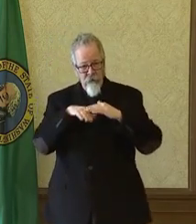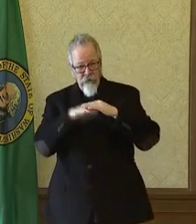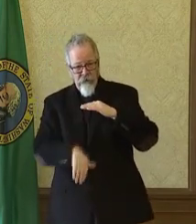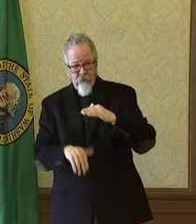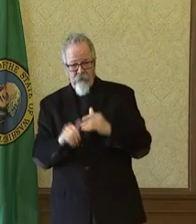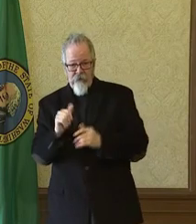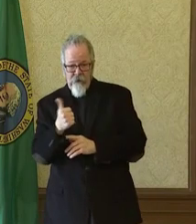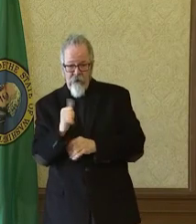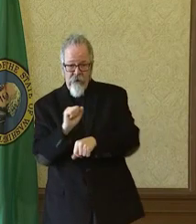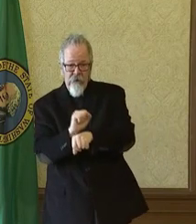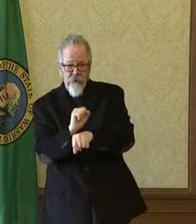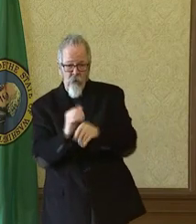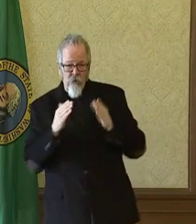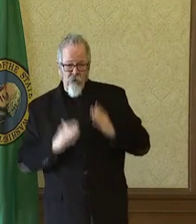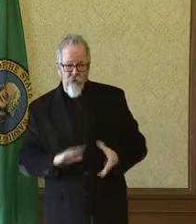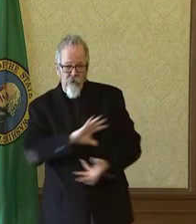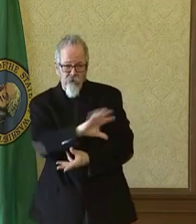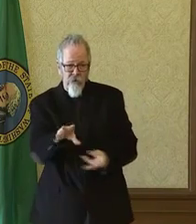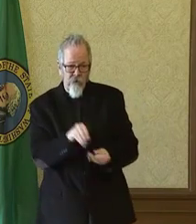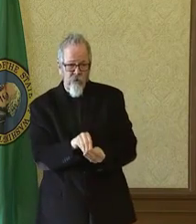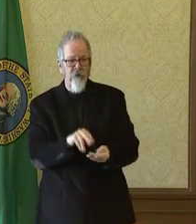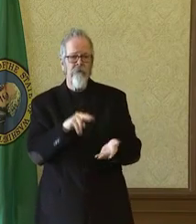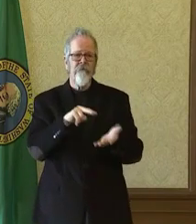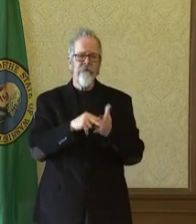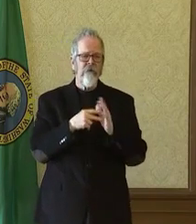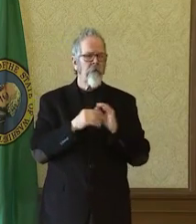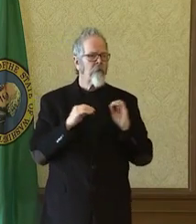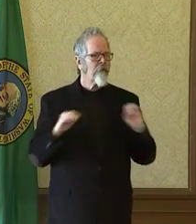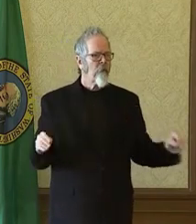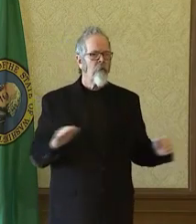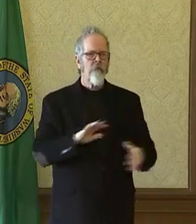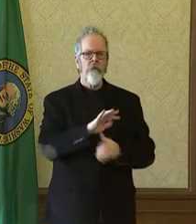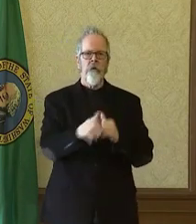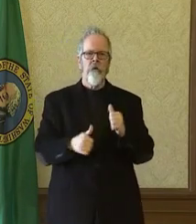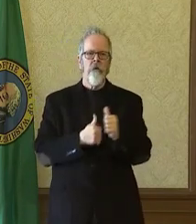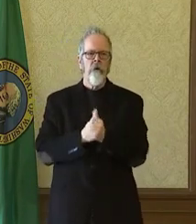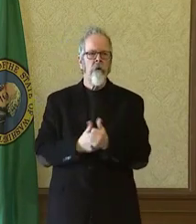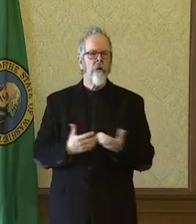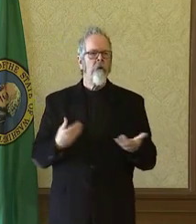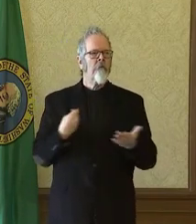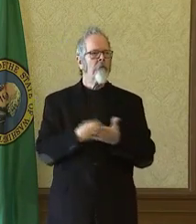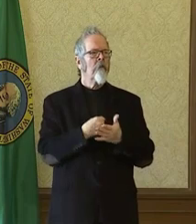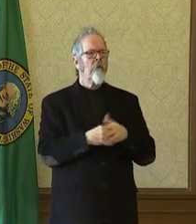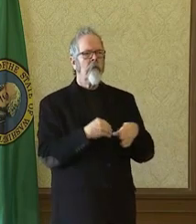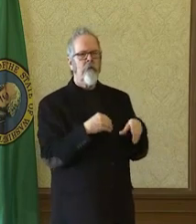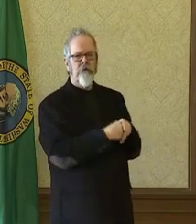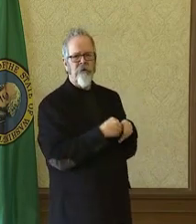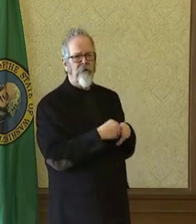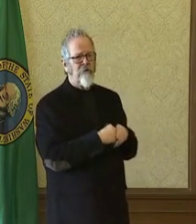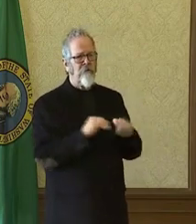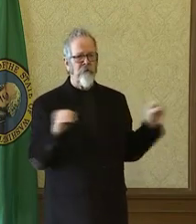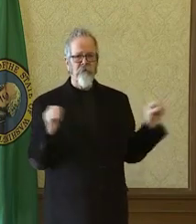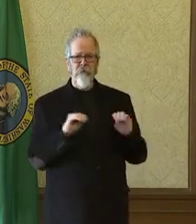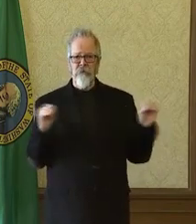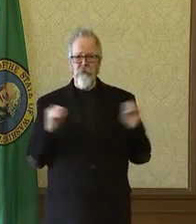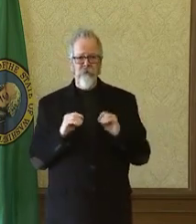So this will be available all across the state, and the application process begins today at